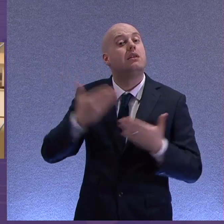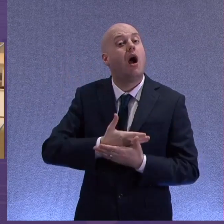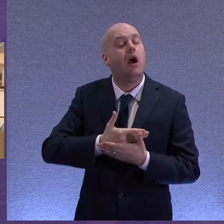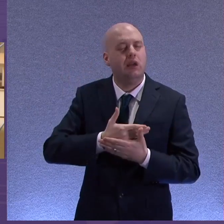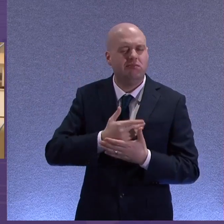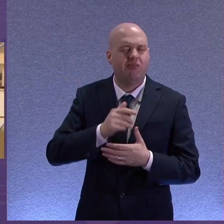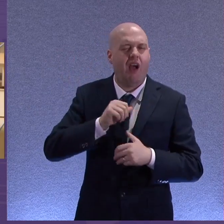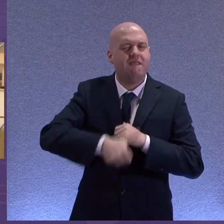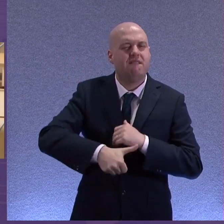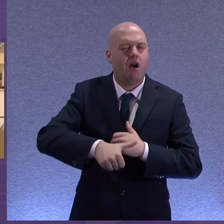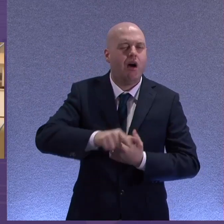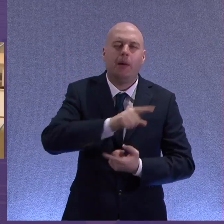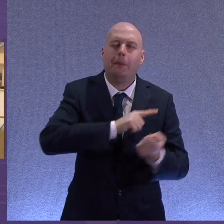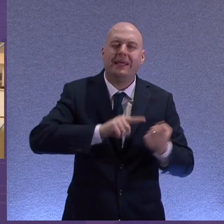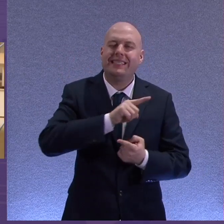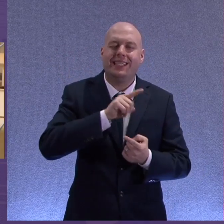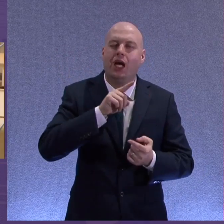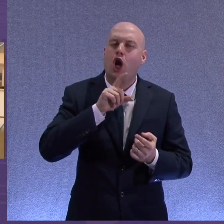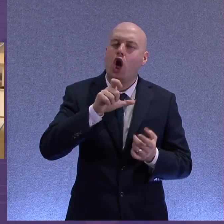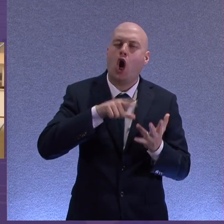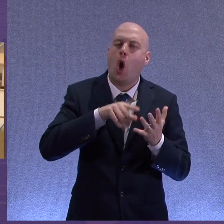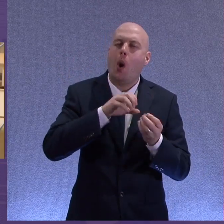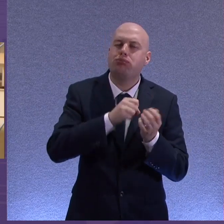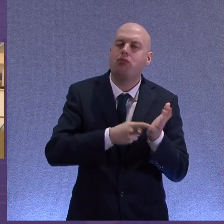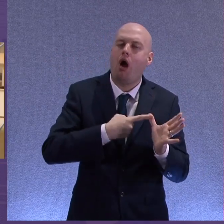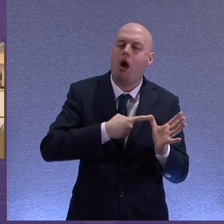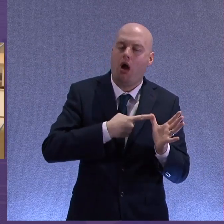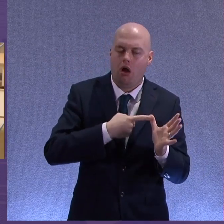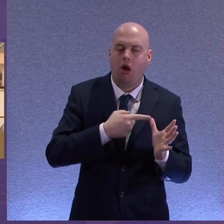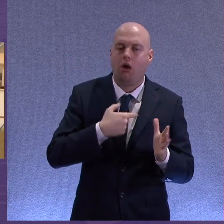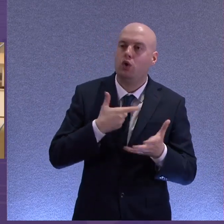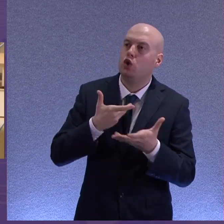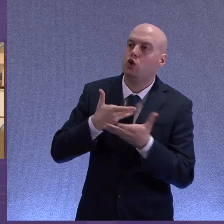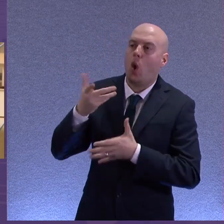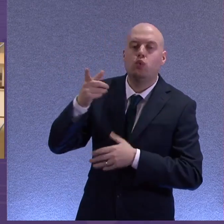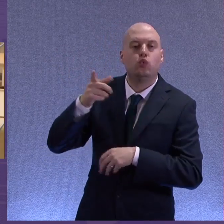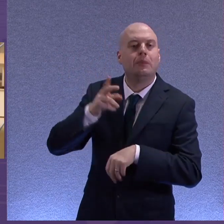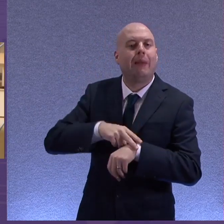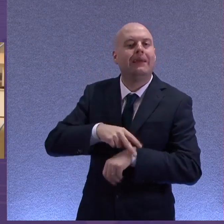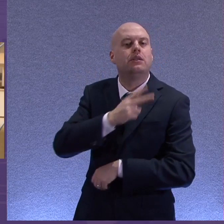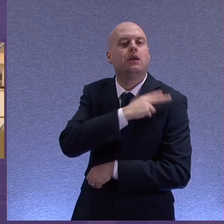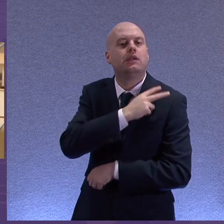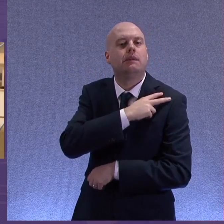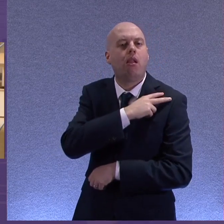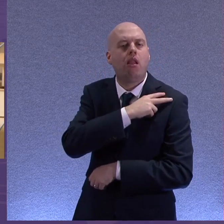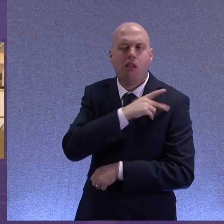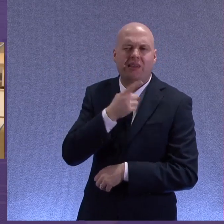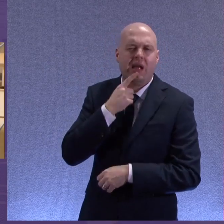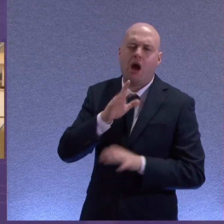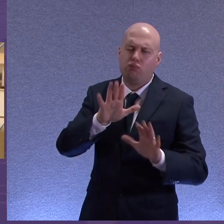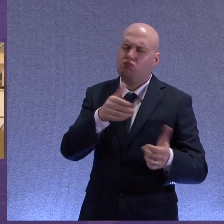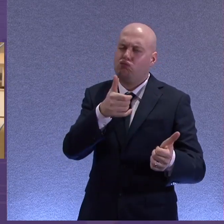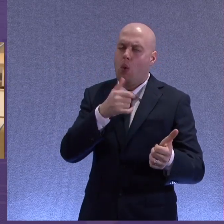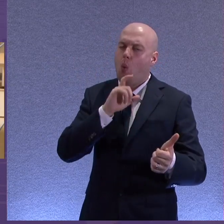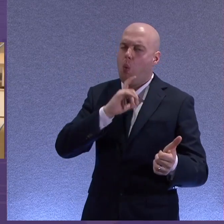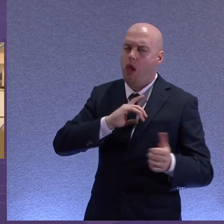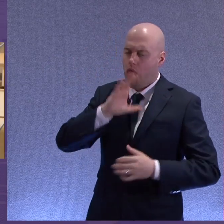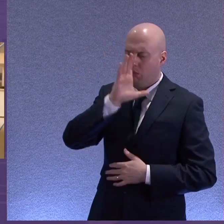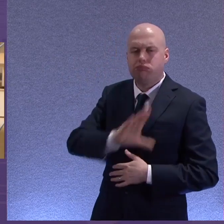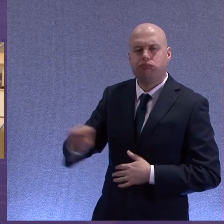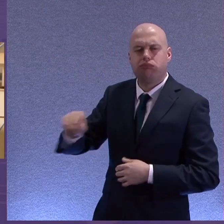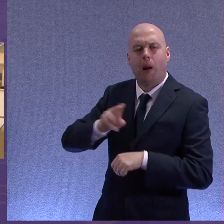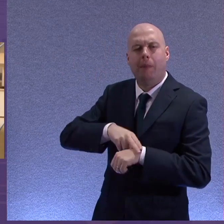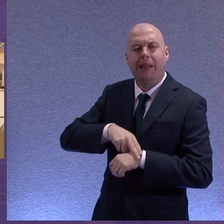decisions, and he is confident that he will be able to, and his officers will be able to police this in an appropriate way. And any enforcement will be for